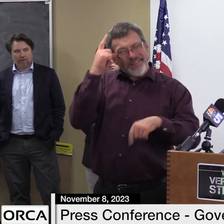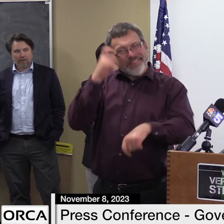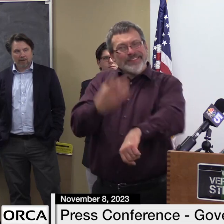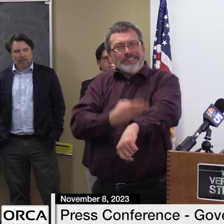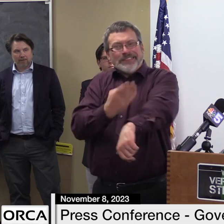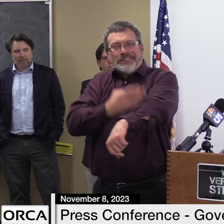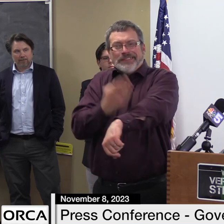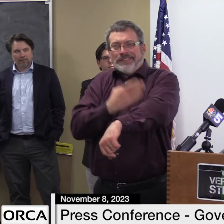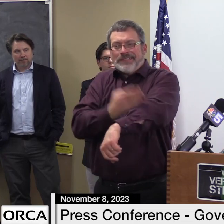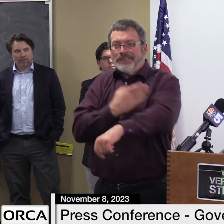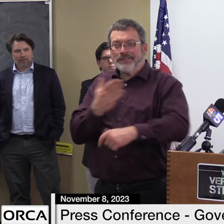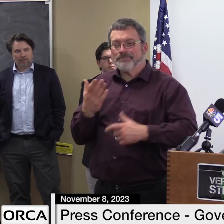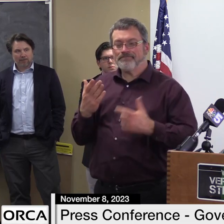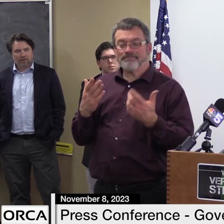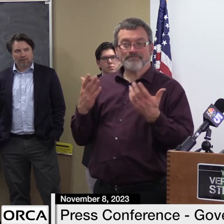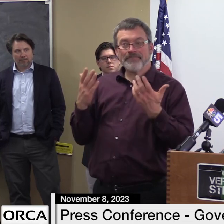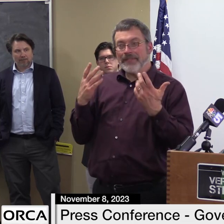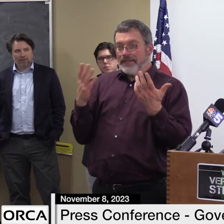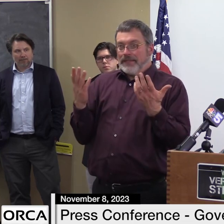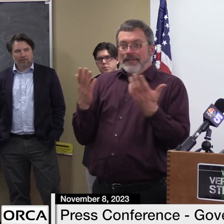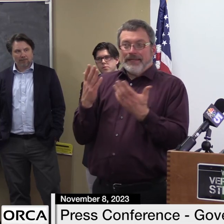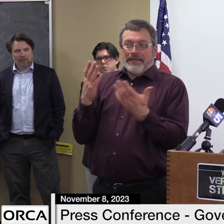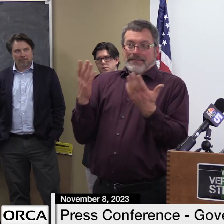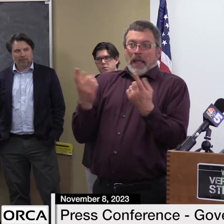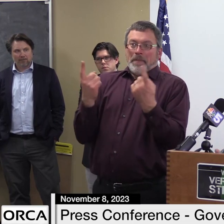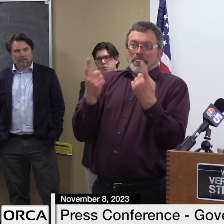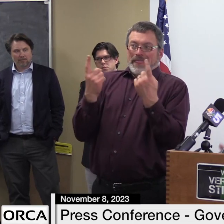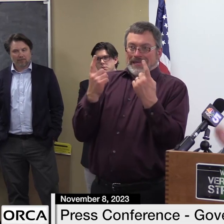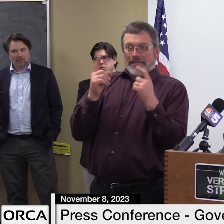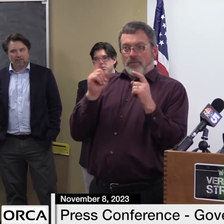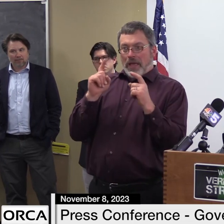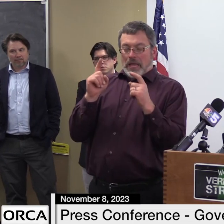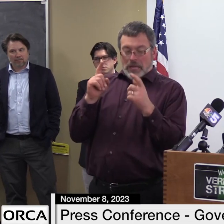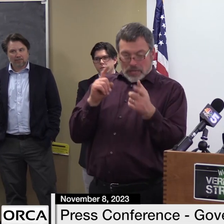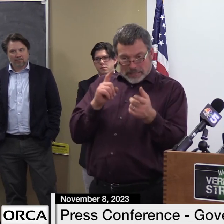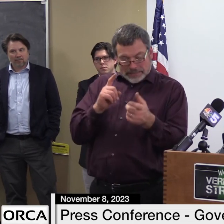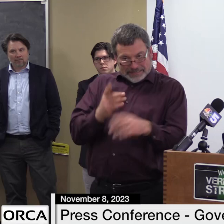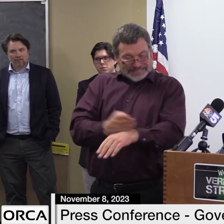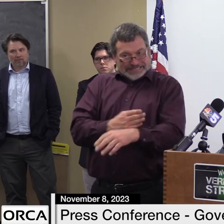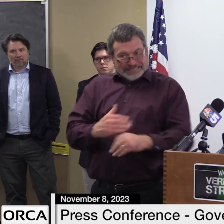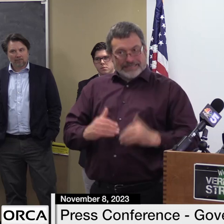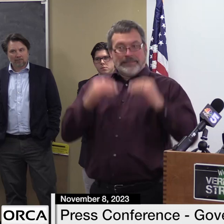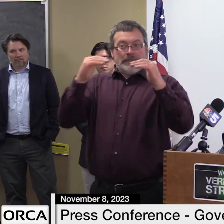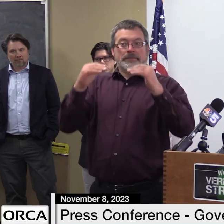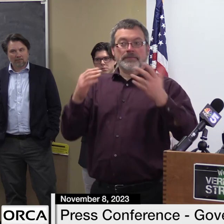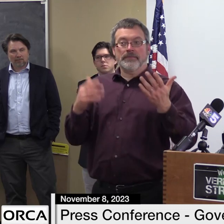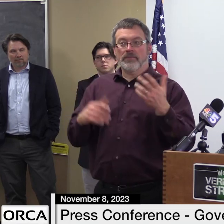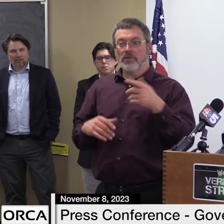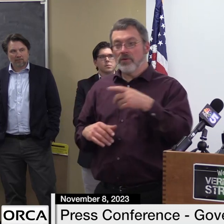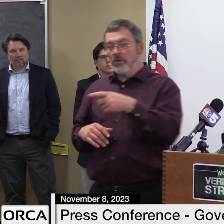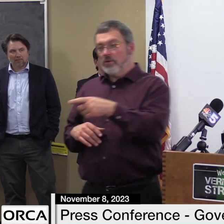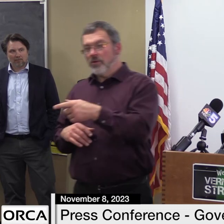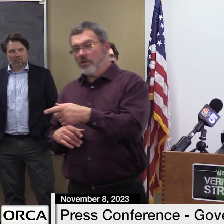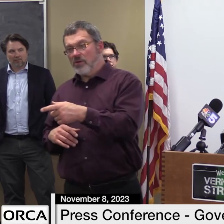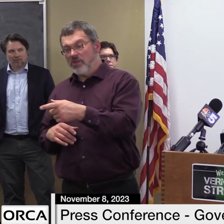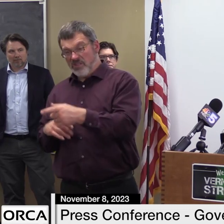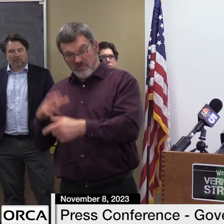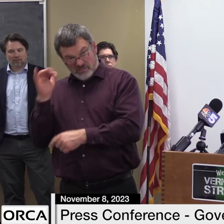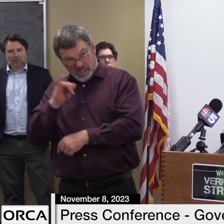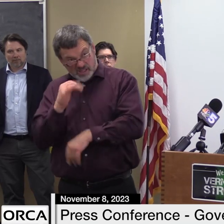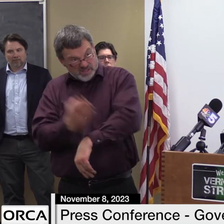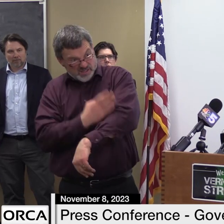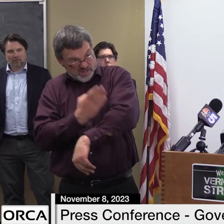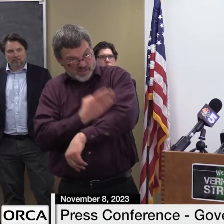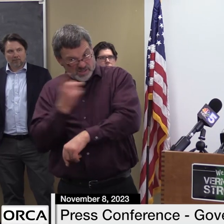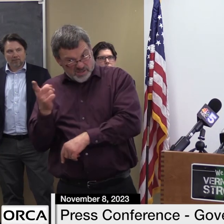level of habitability. So that's why we use the VHIP. Less than new housing? Oh yeah, yes.